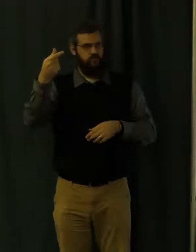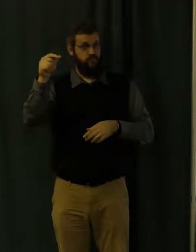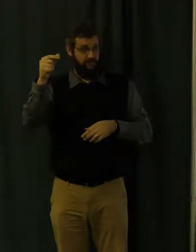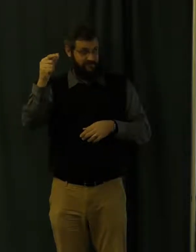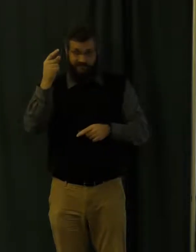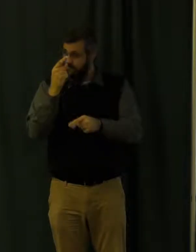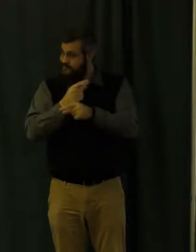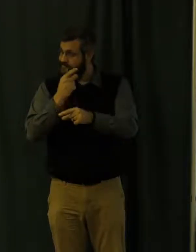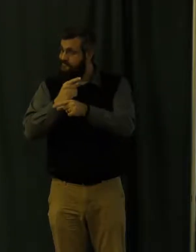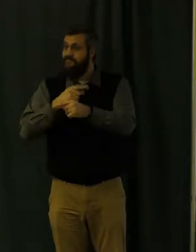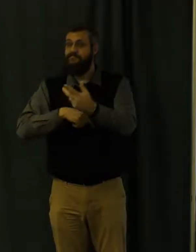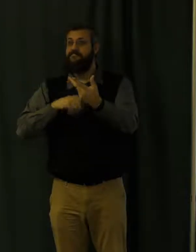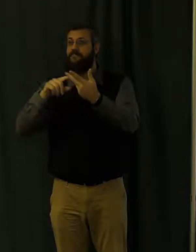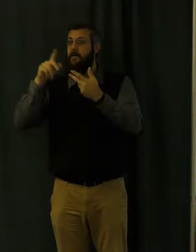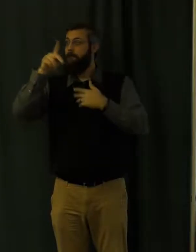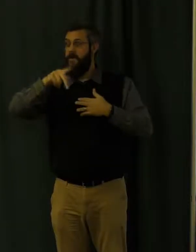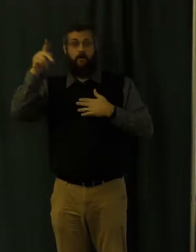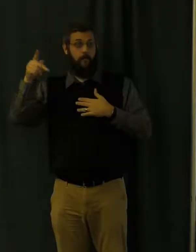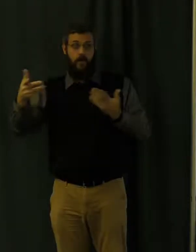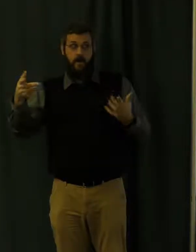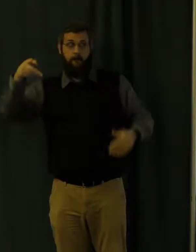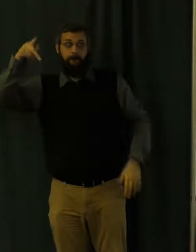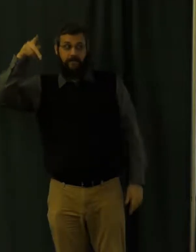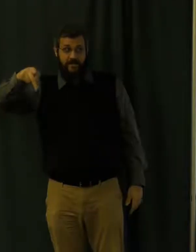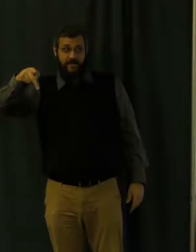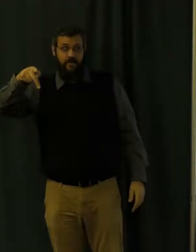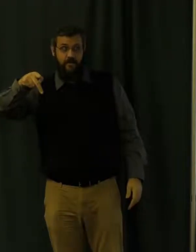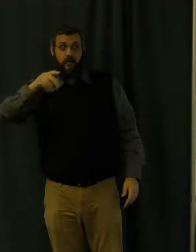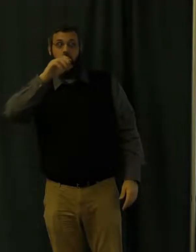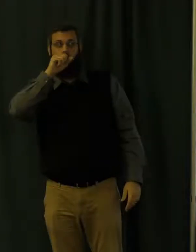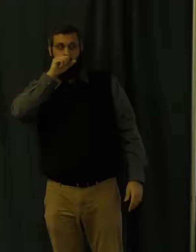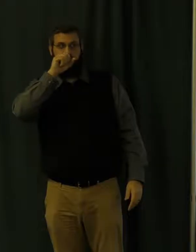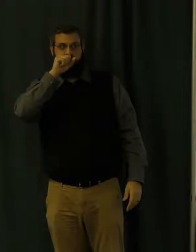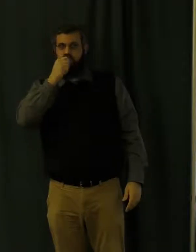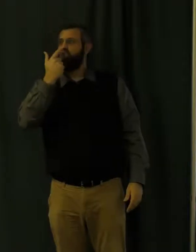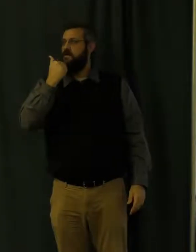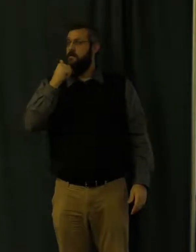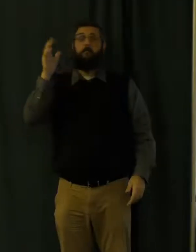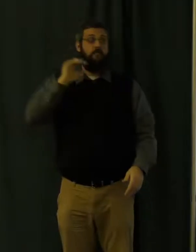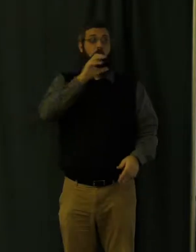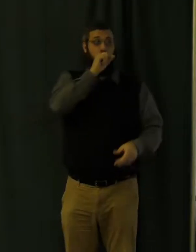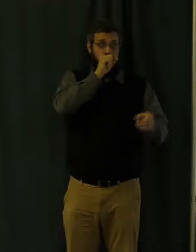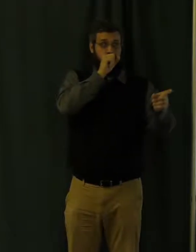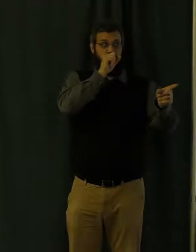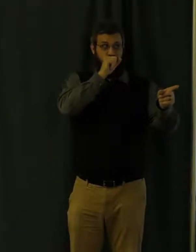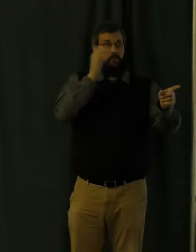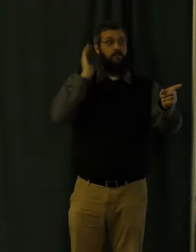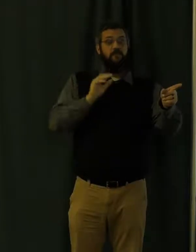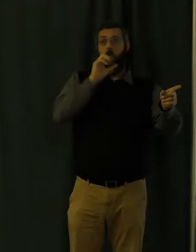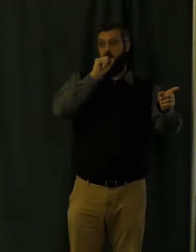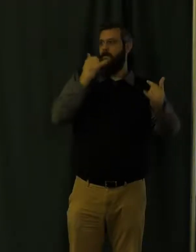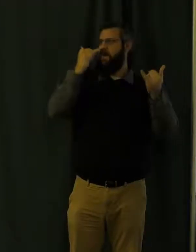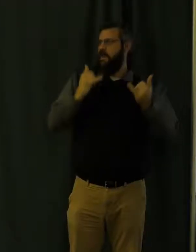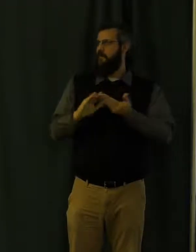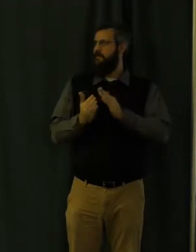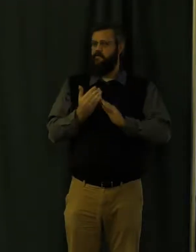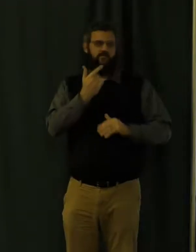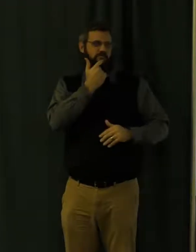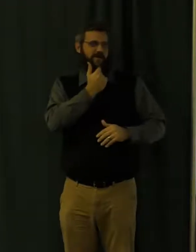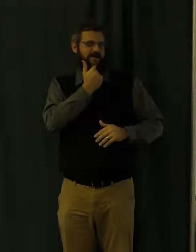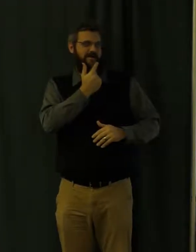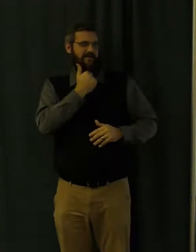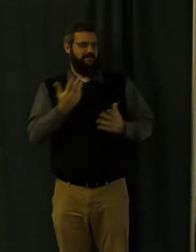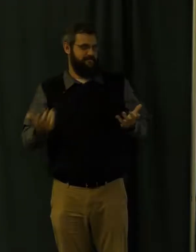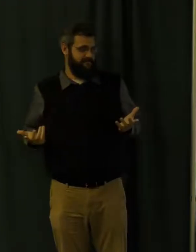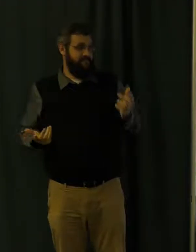green. And if you're working on a PowerPoint, it is a P that is red. Okay, it used to be orange. It's more red now.